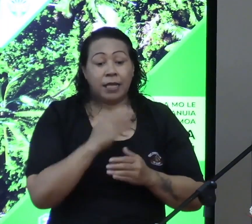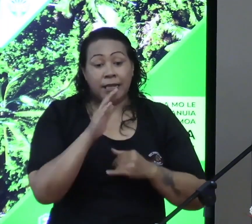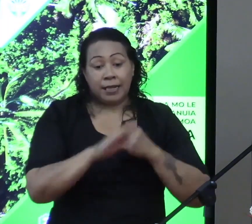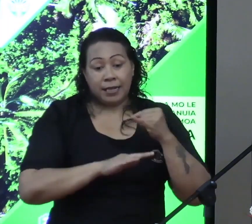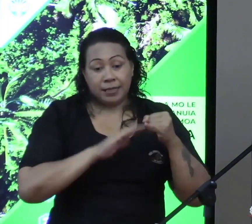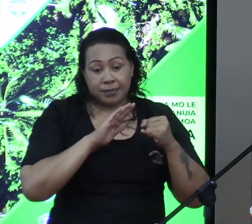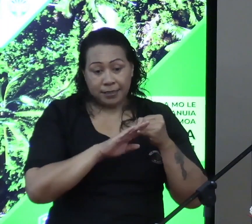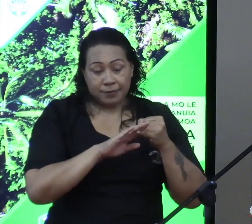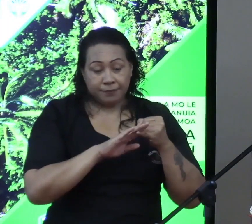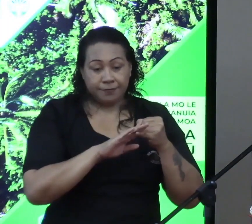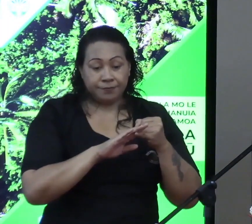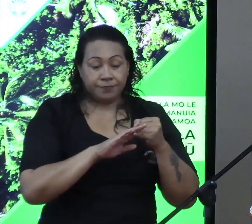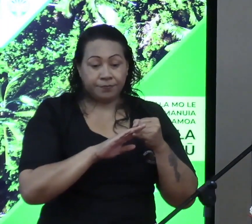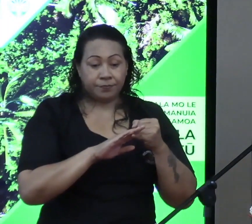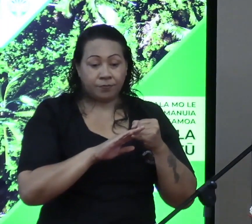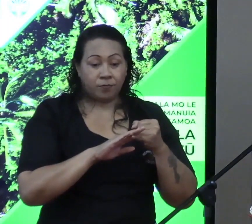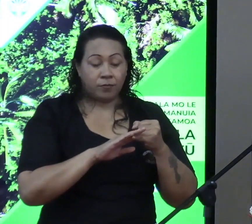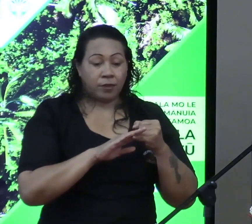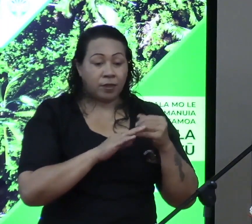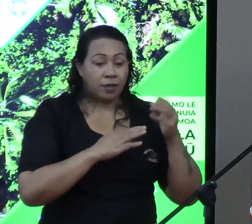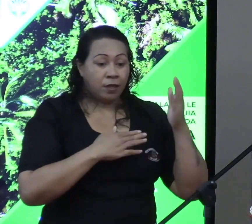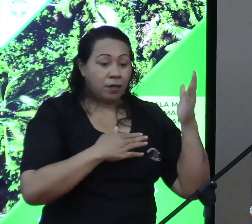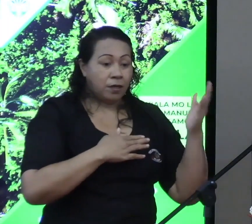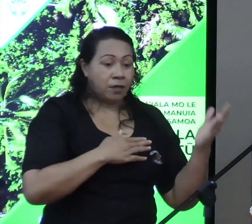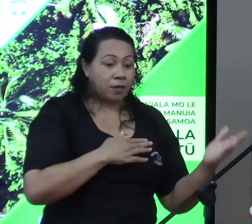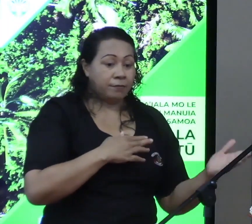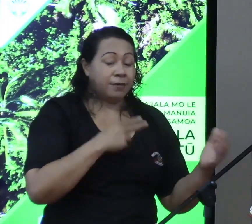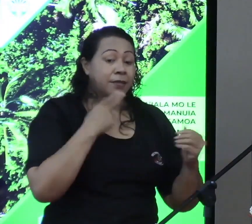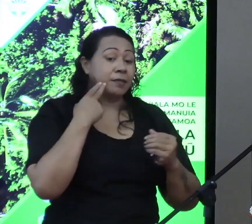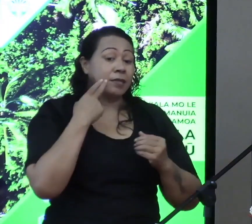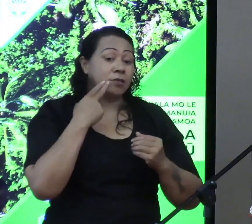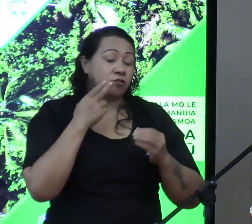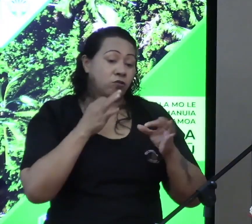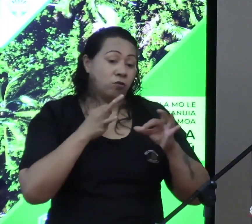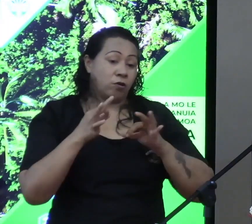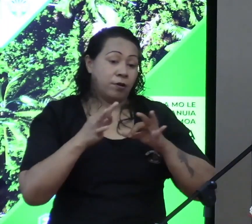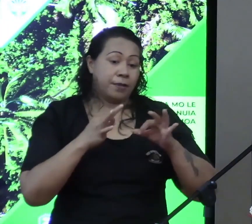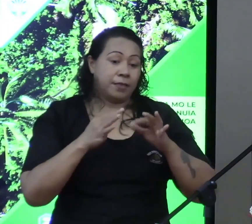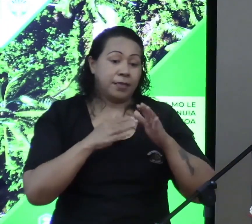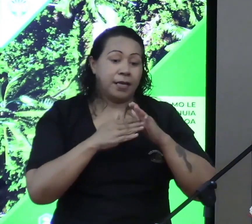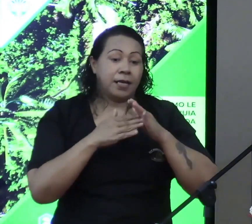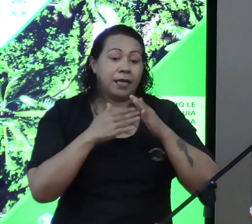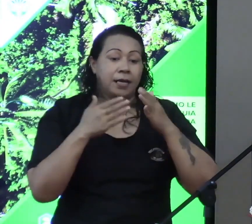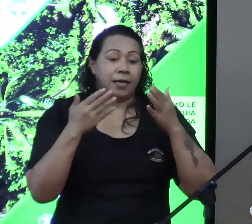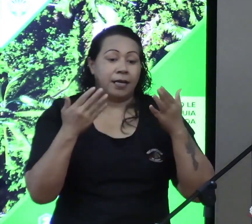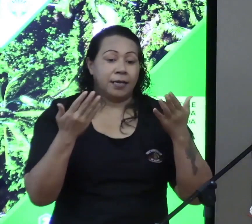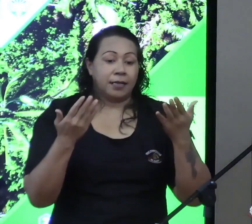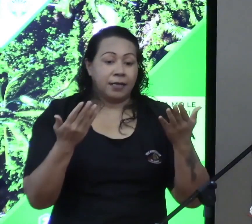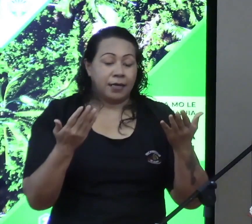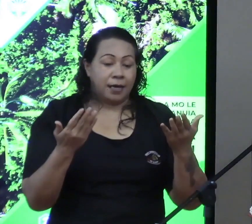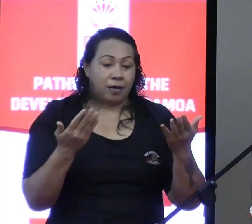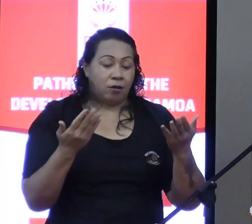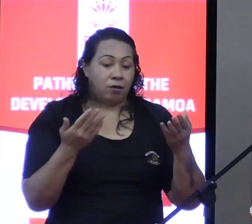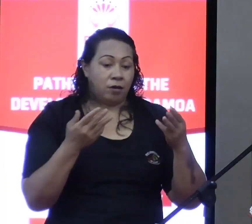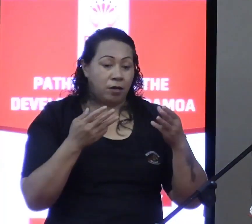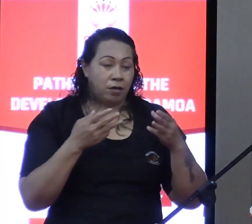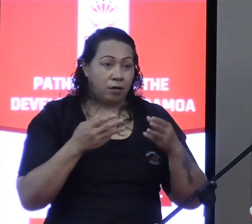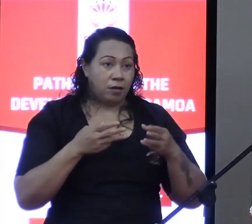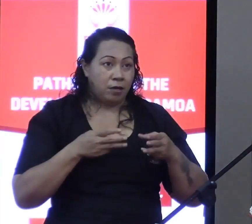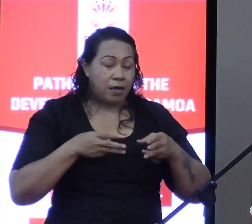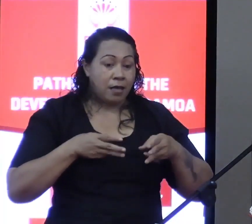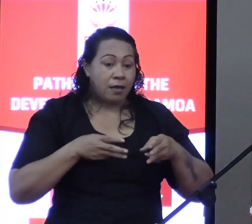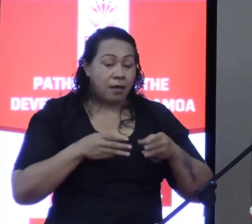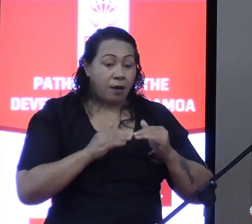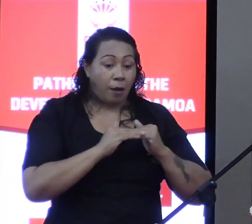Lastly, I commend our national plan, now called Pathway for the Development of